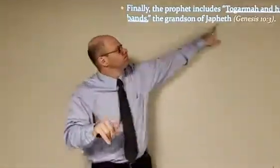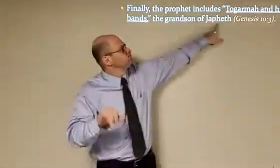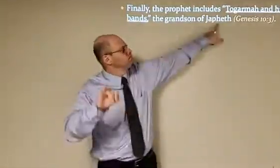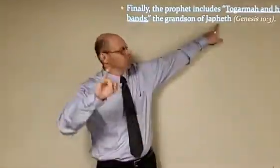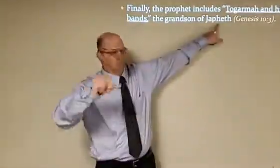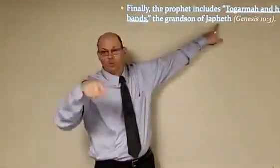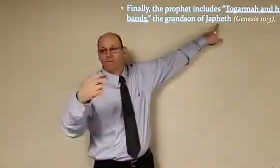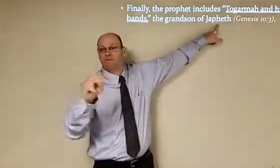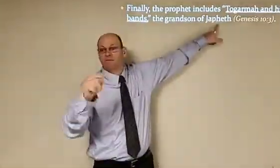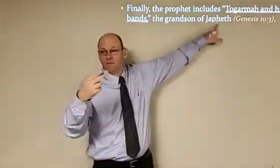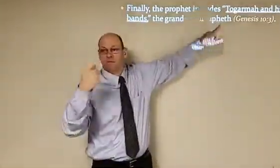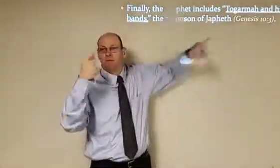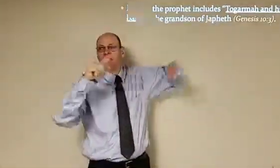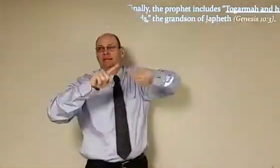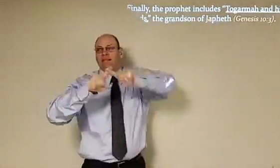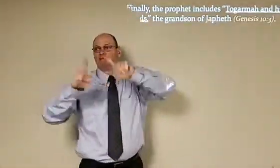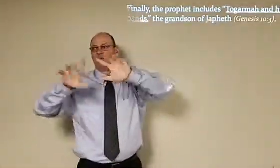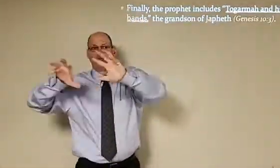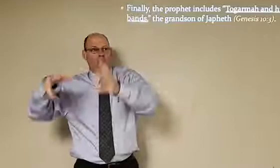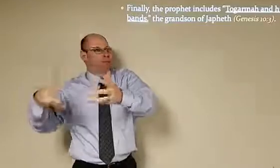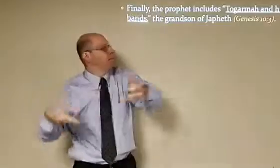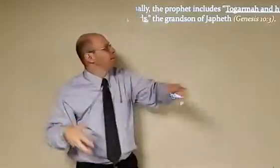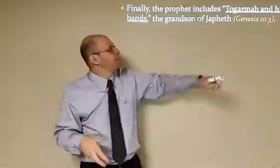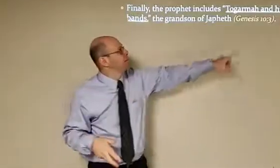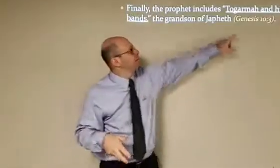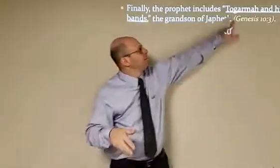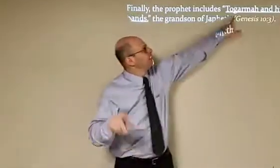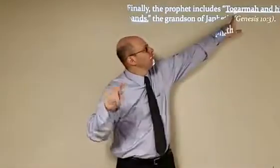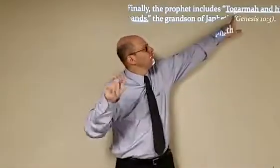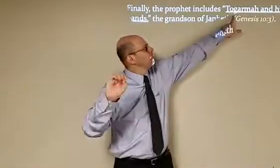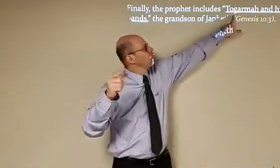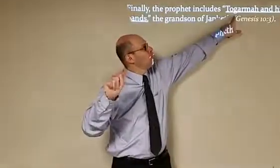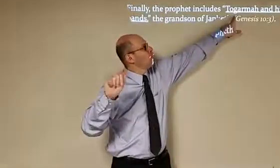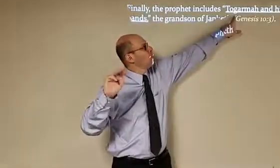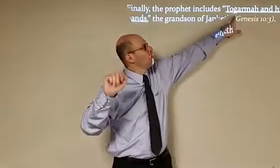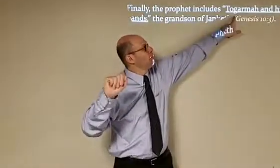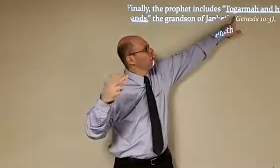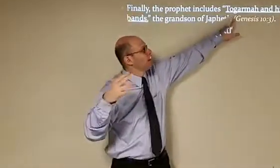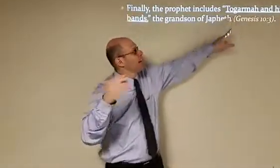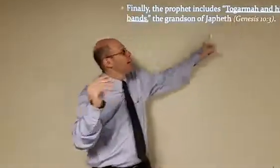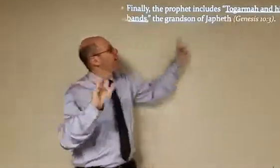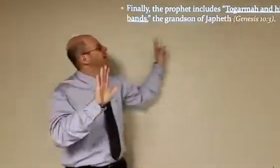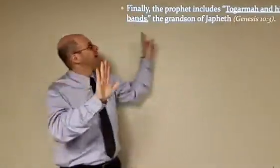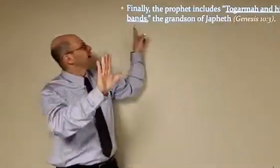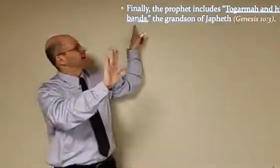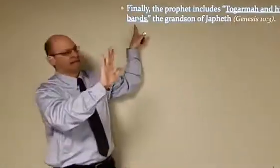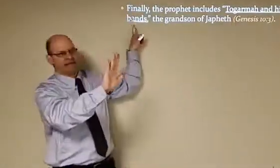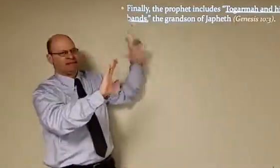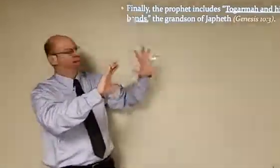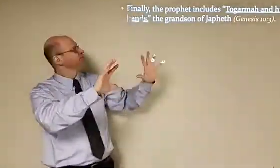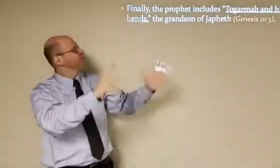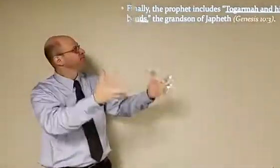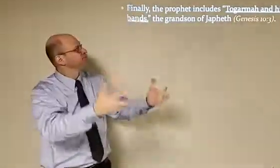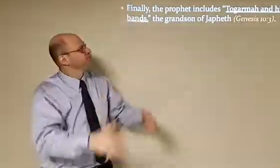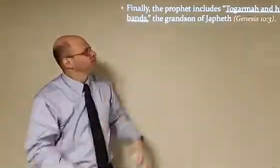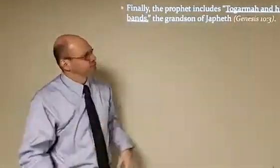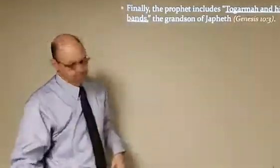So it says, finally, the prophet includes Togarmah and his bands, the grandson of Japheth. This is found in Genesis